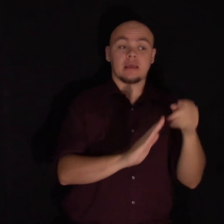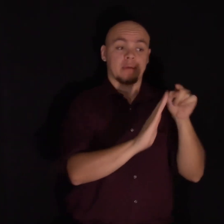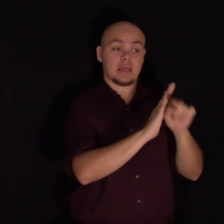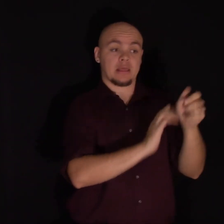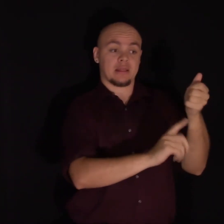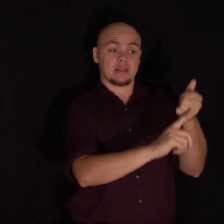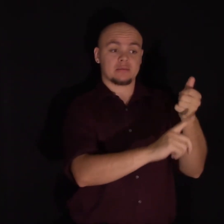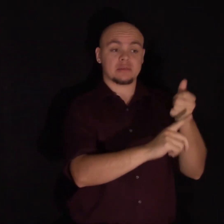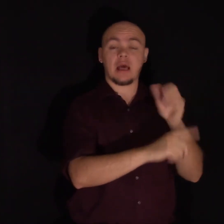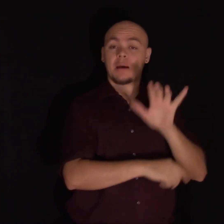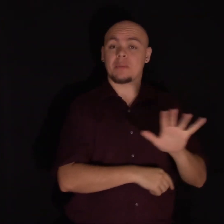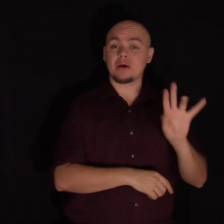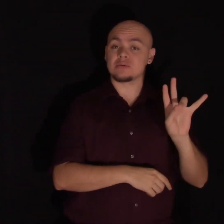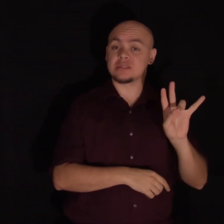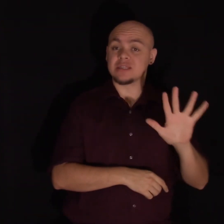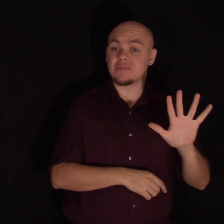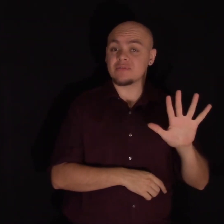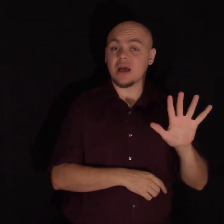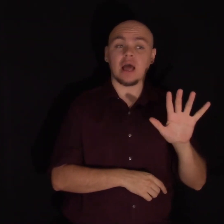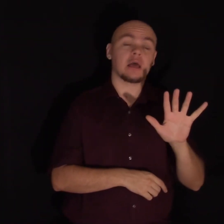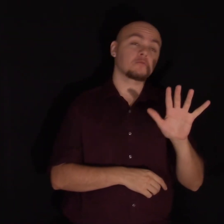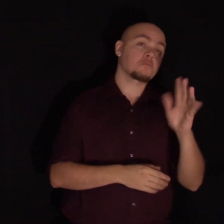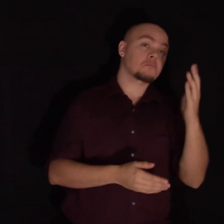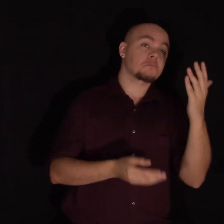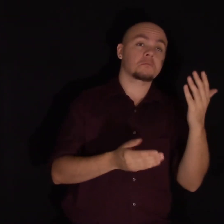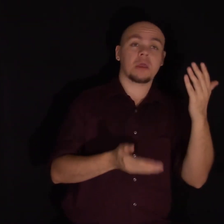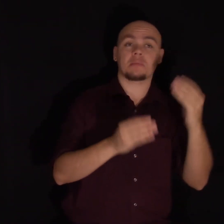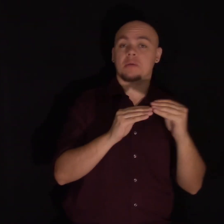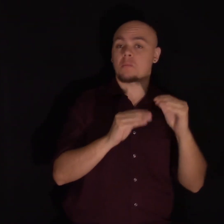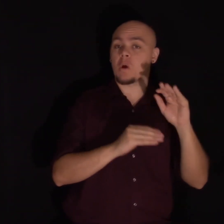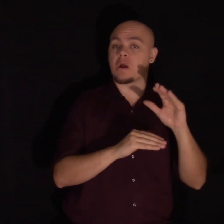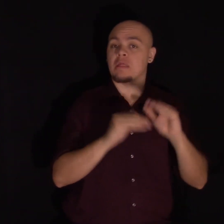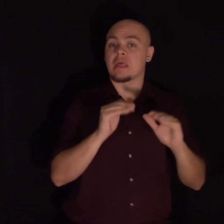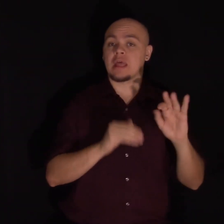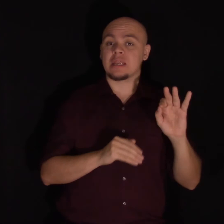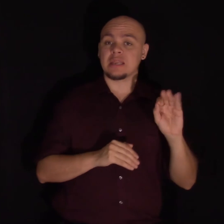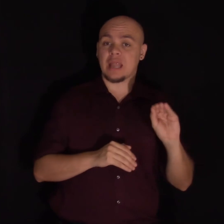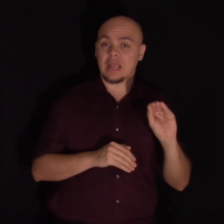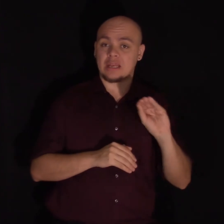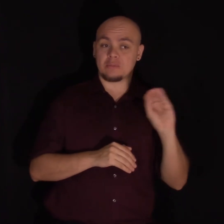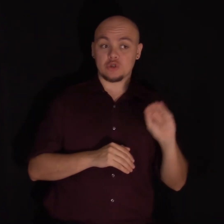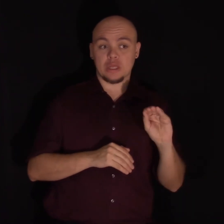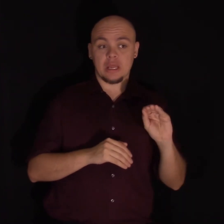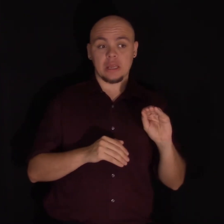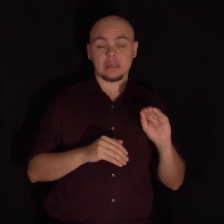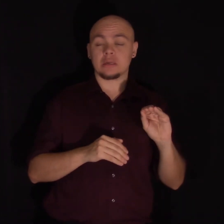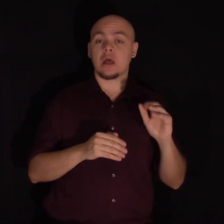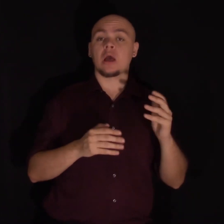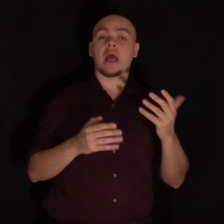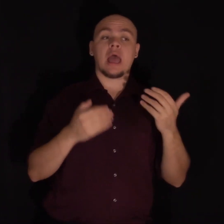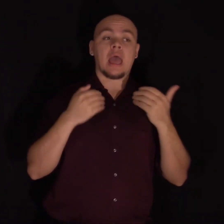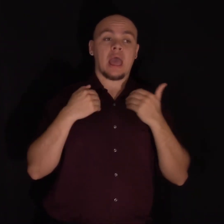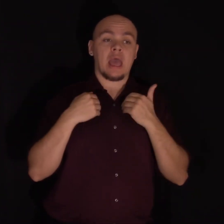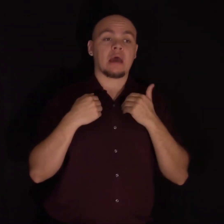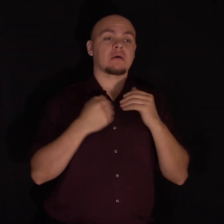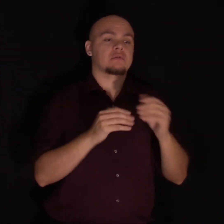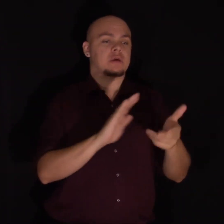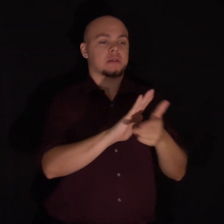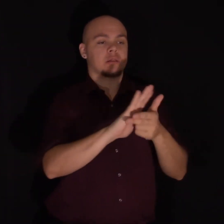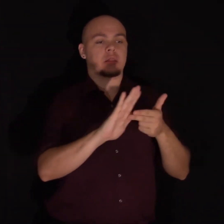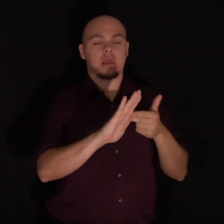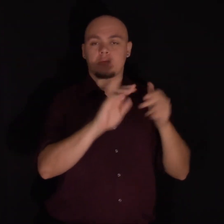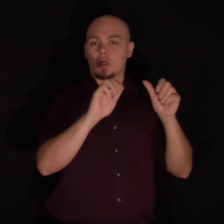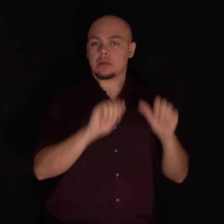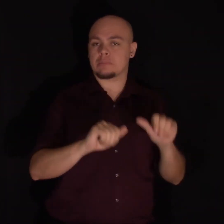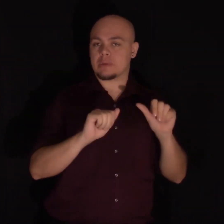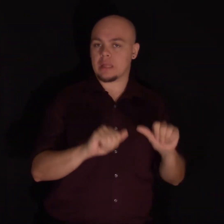about 75 to maybe more than 90% have a diagnosable mental health condition of some kind. As you